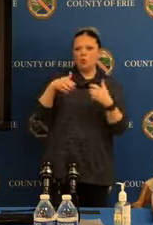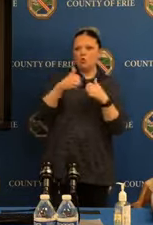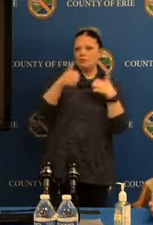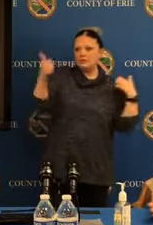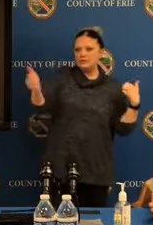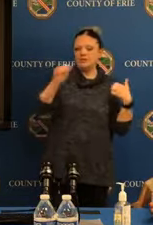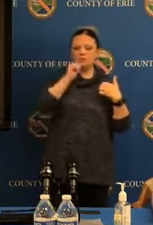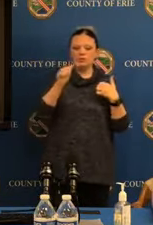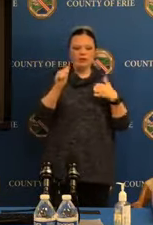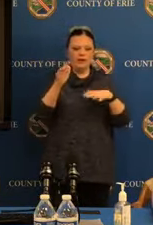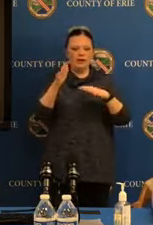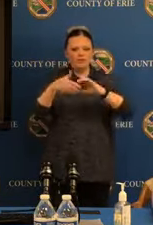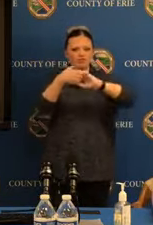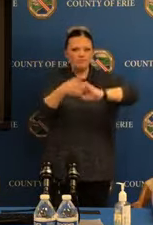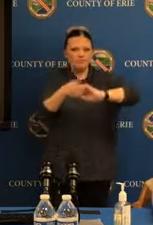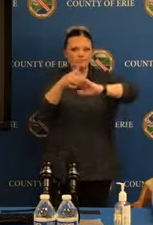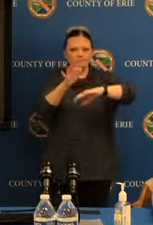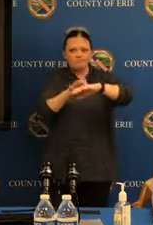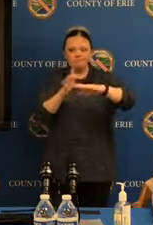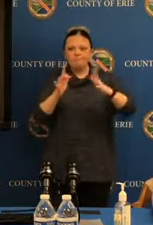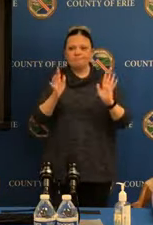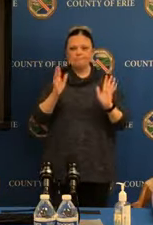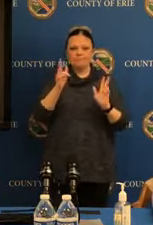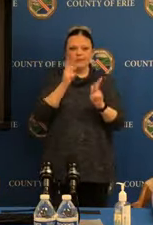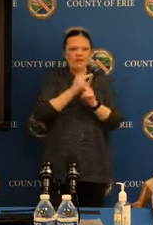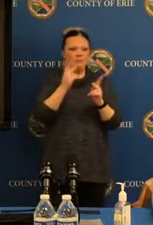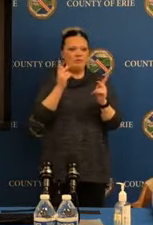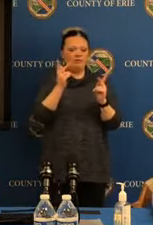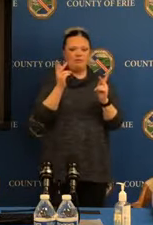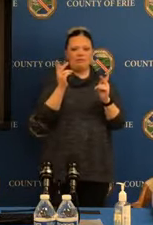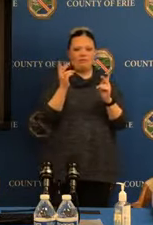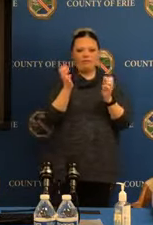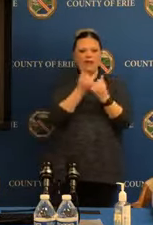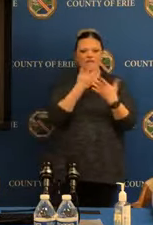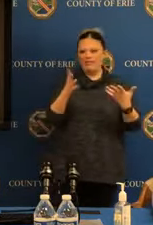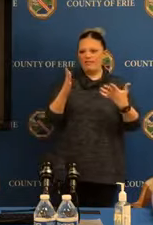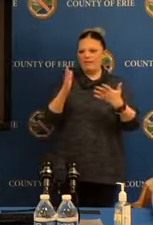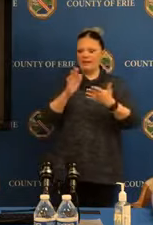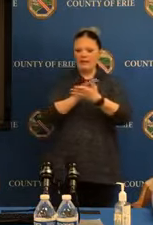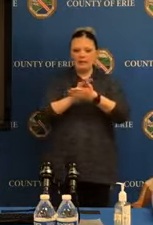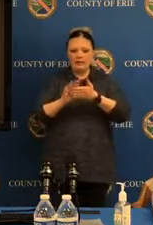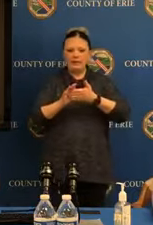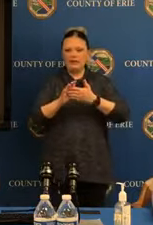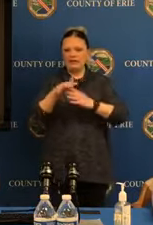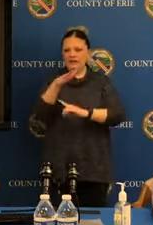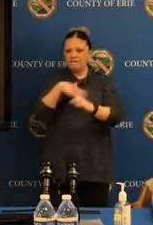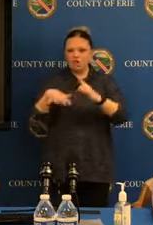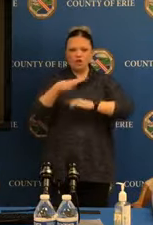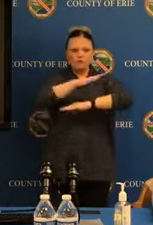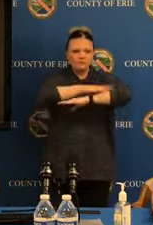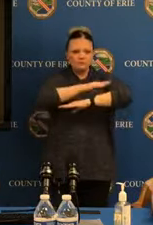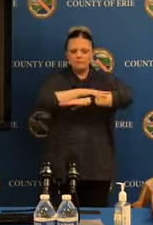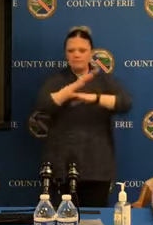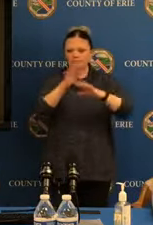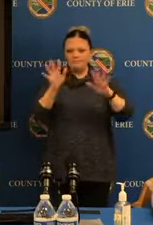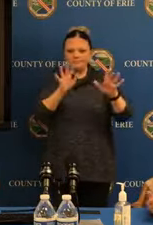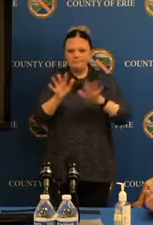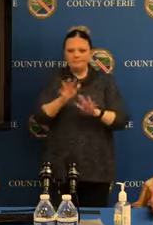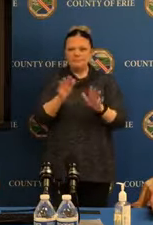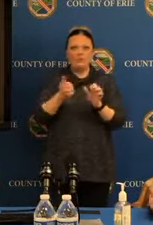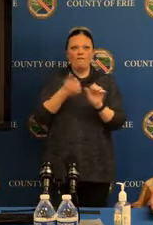not touching our hands, keeping all our frequently touched surfaces in the environment clean, staying away from